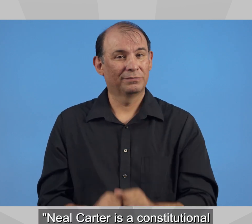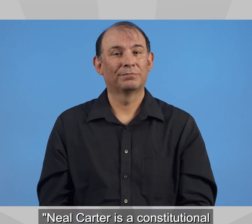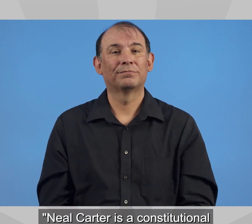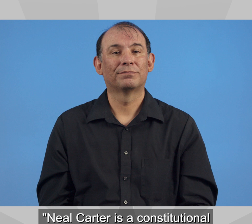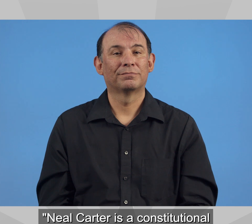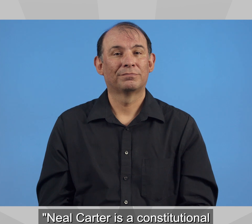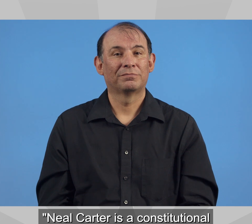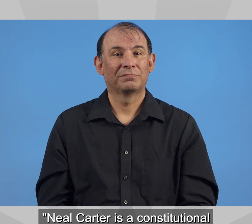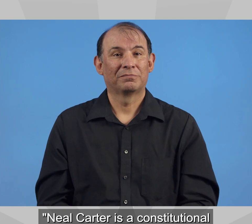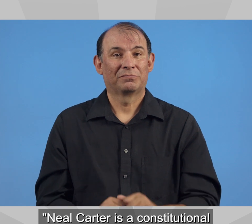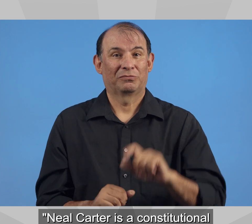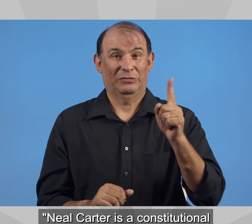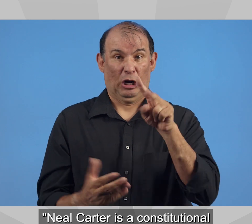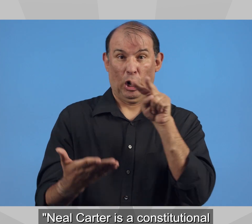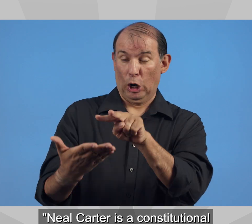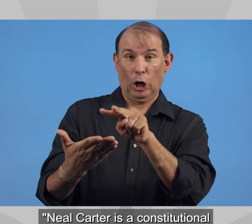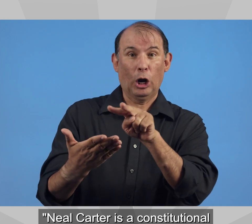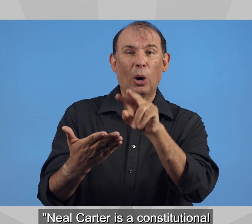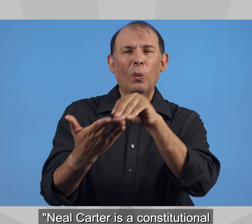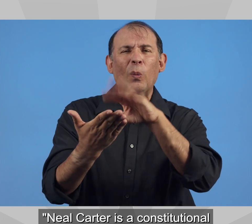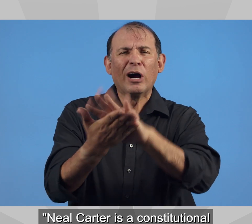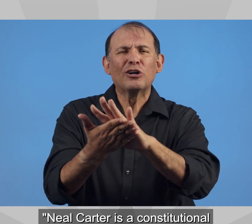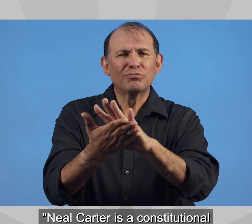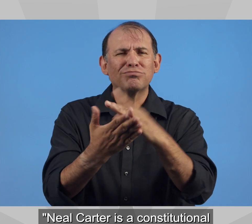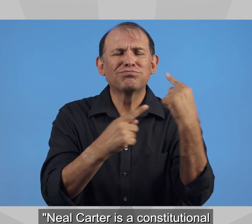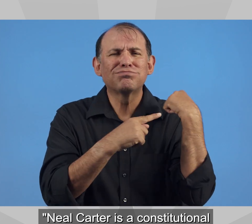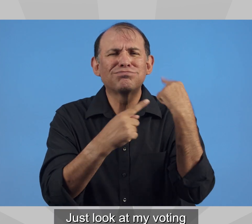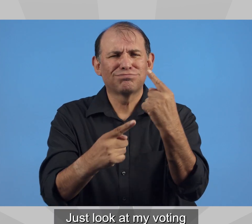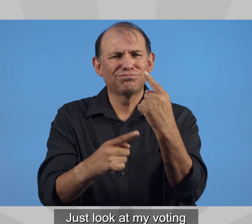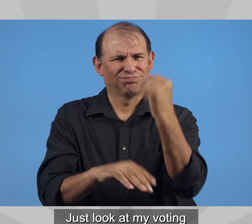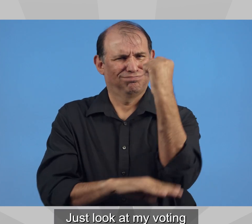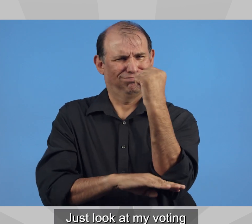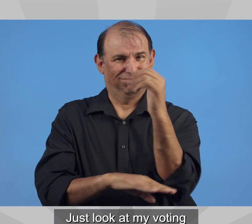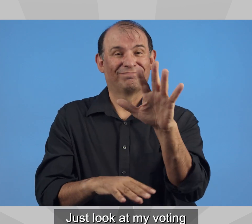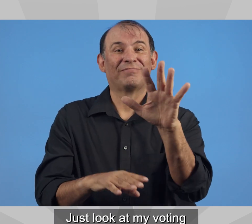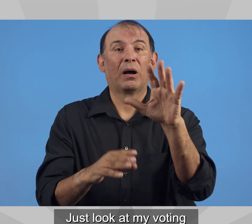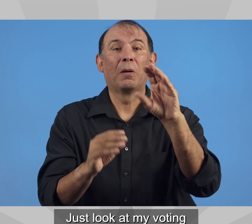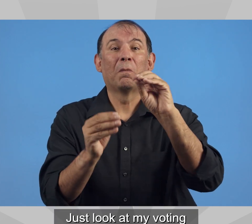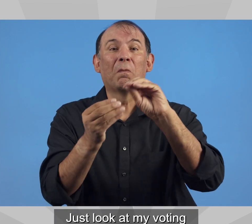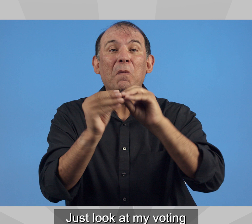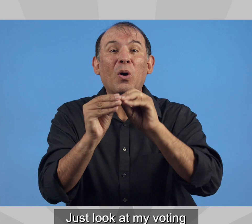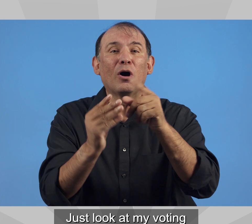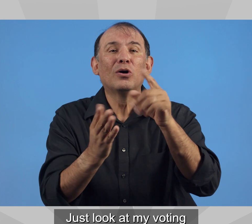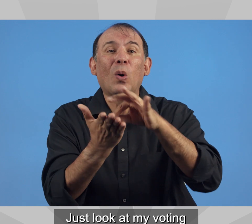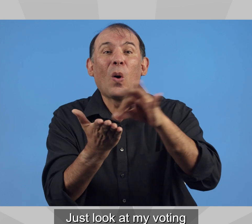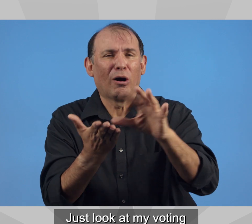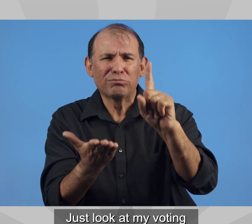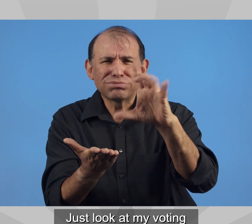Neal Carter is a constitutional conservative we can trust. Just look at my voting record.